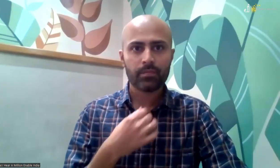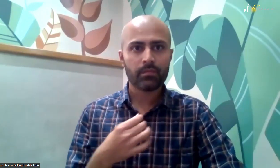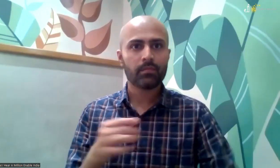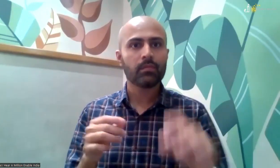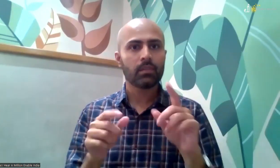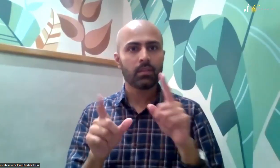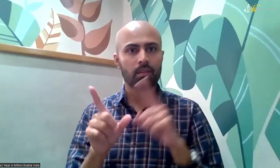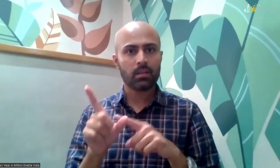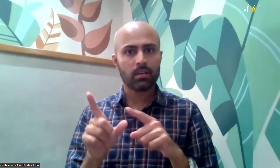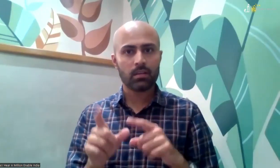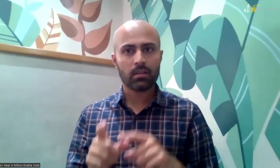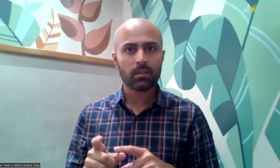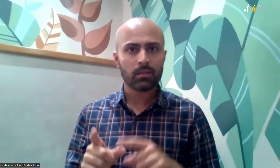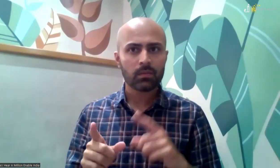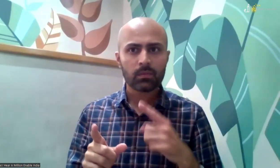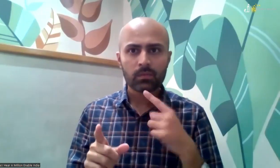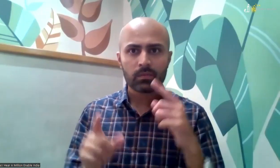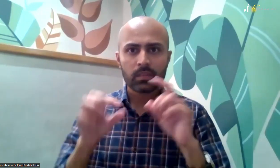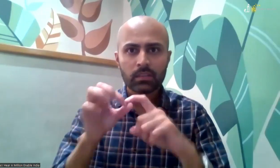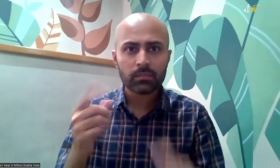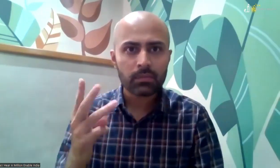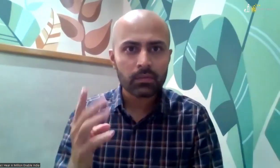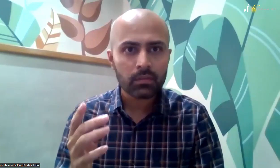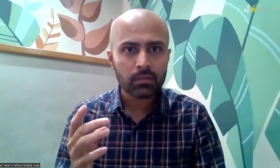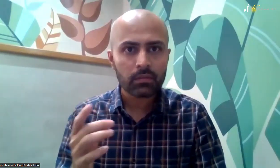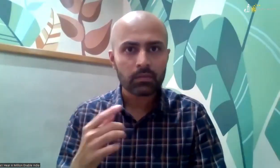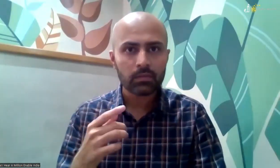So can we have the other person?